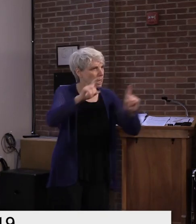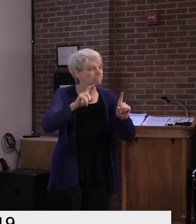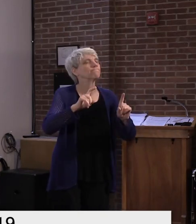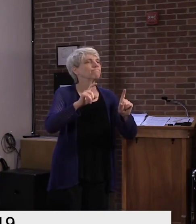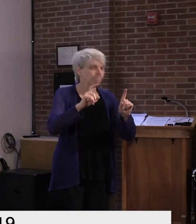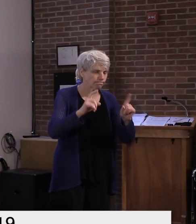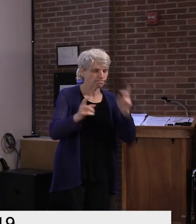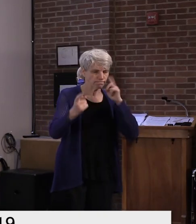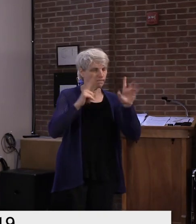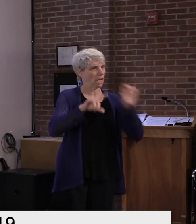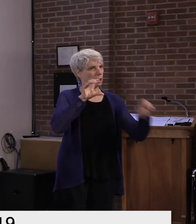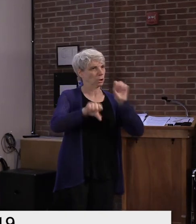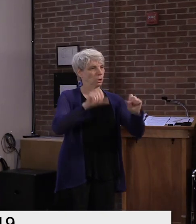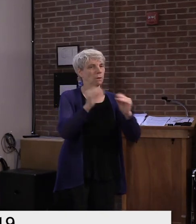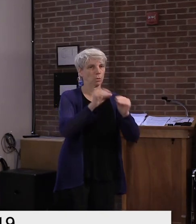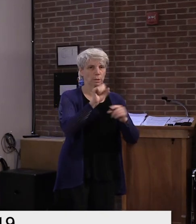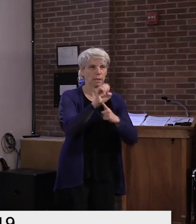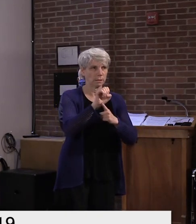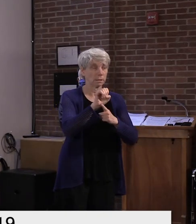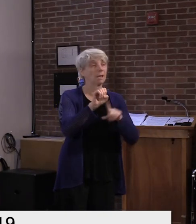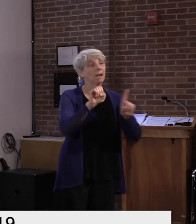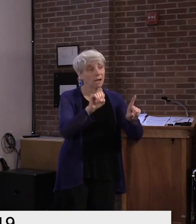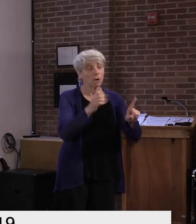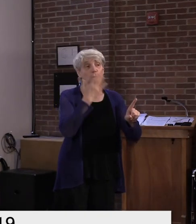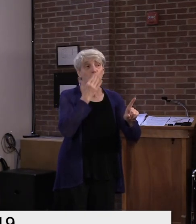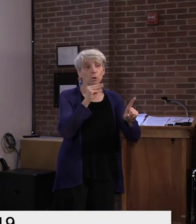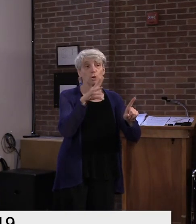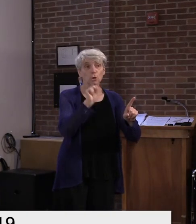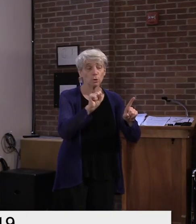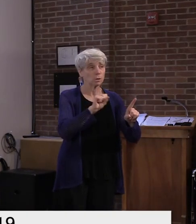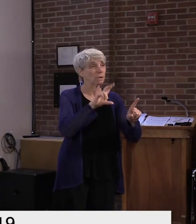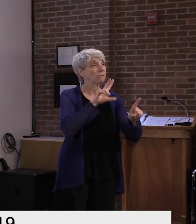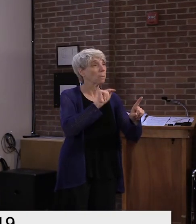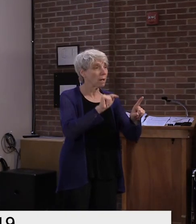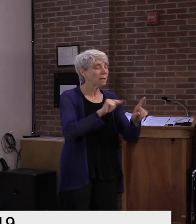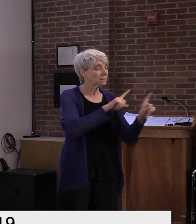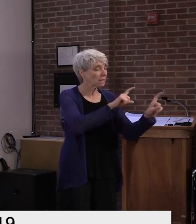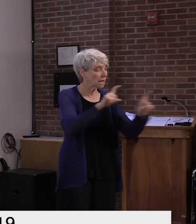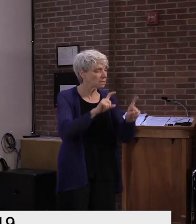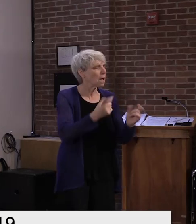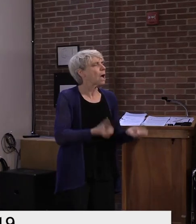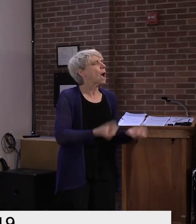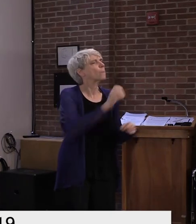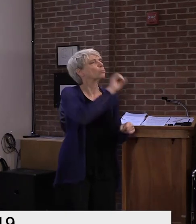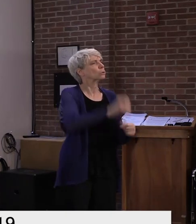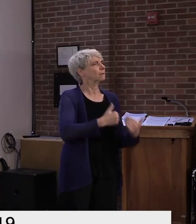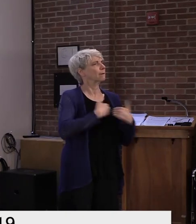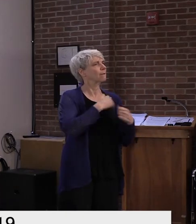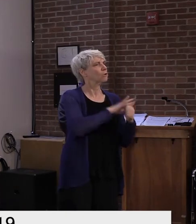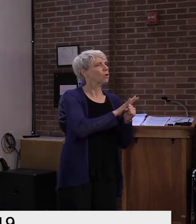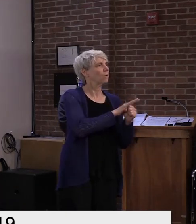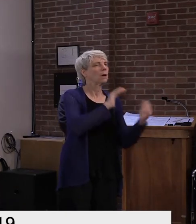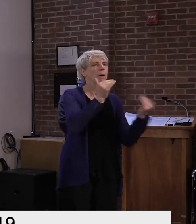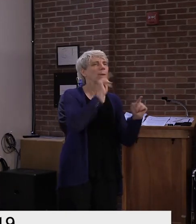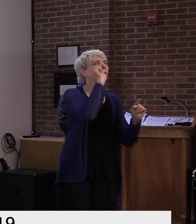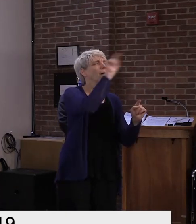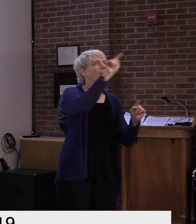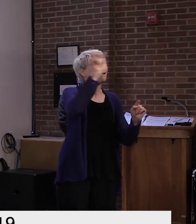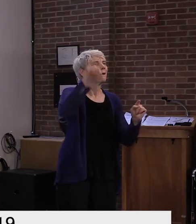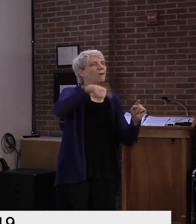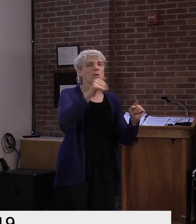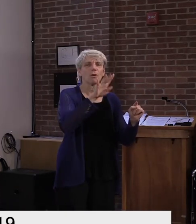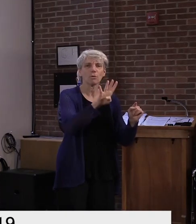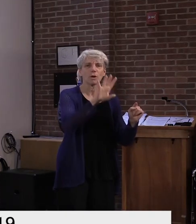still means that Vermont, as of today, has the lowest positivity rate in the country. We continue to have the lowest per capita cases